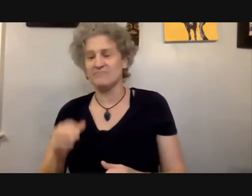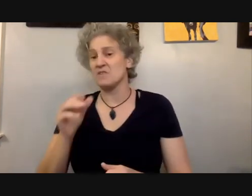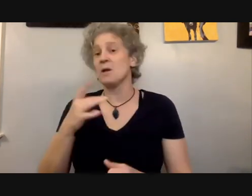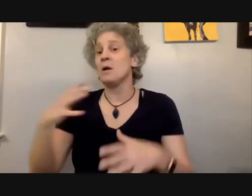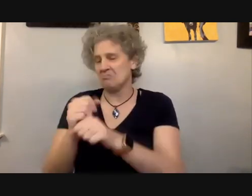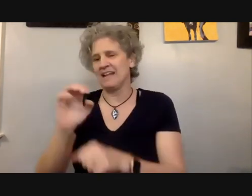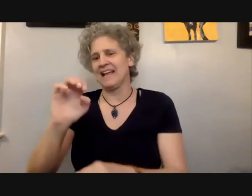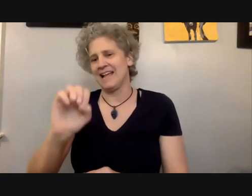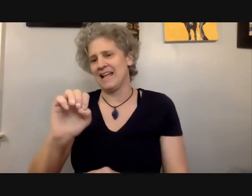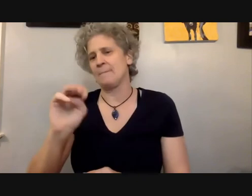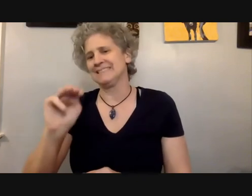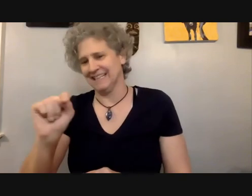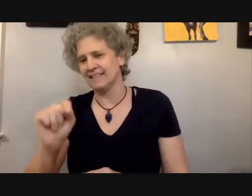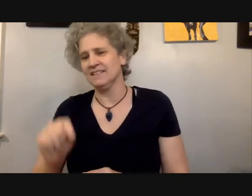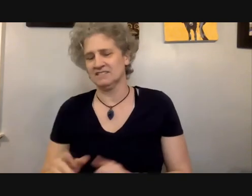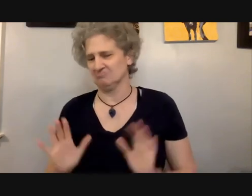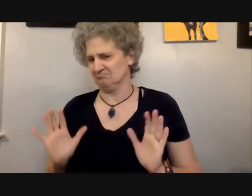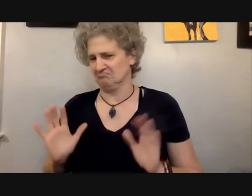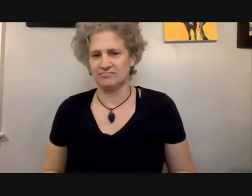There we go, EMT.